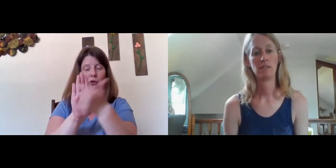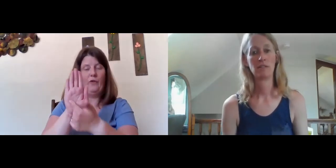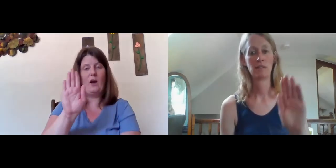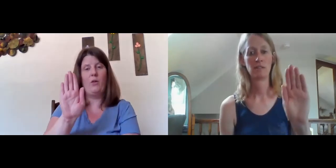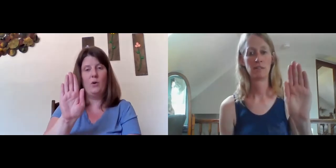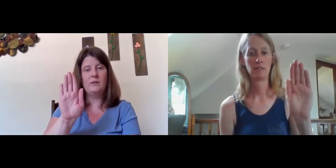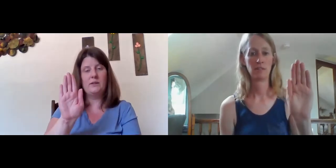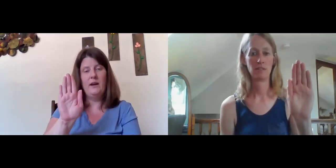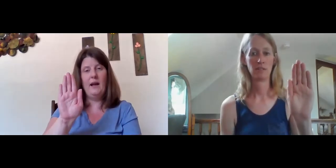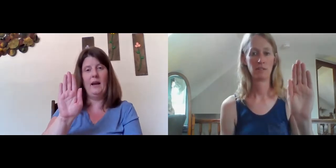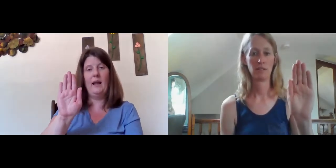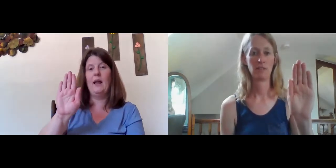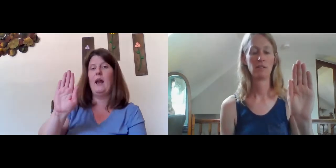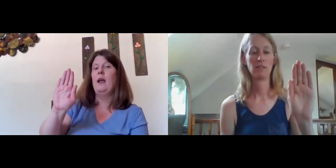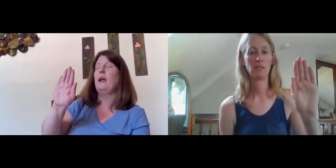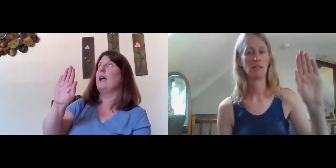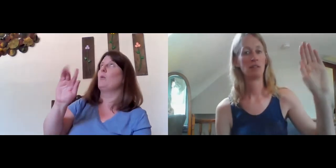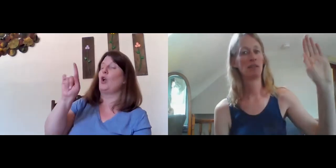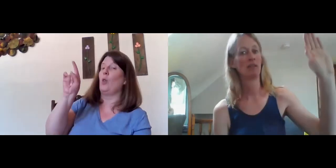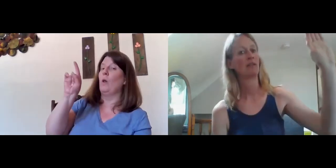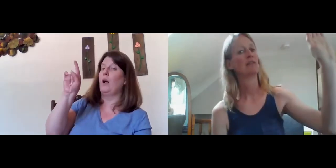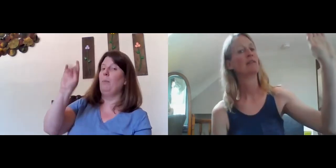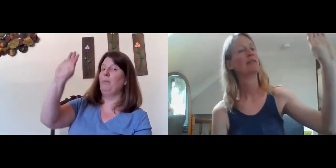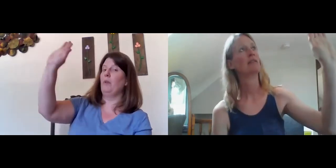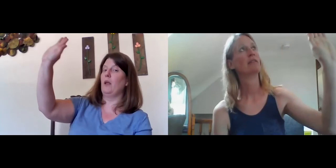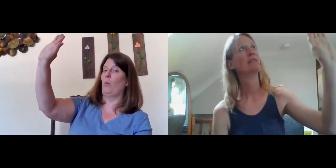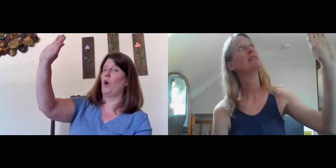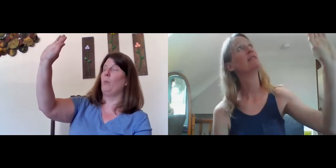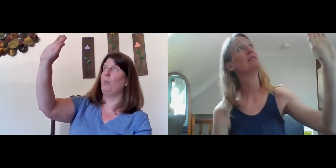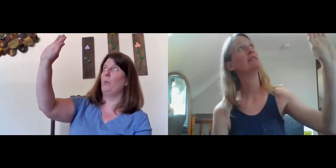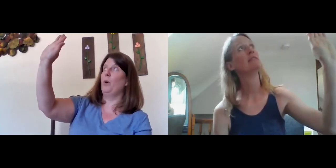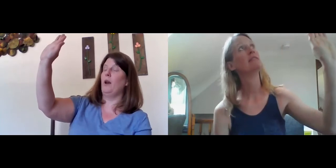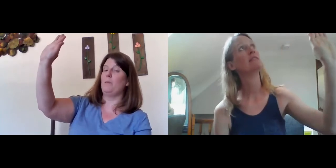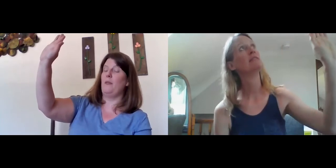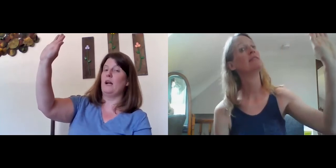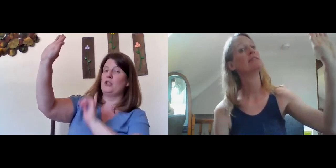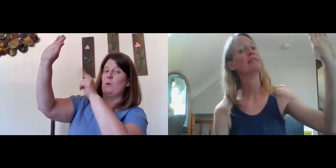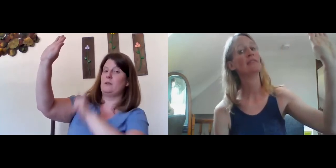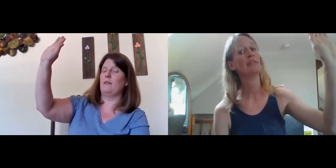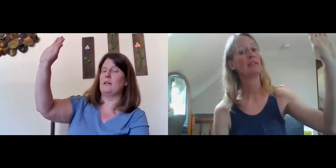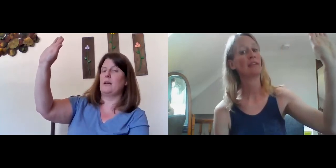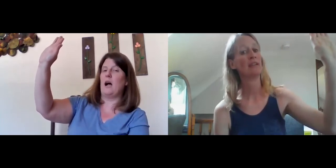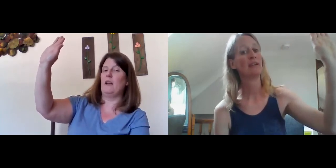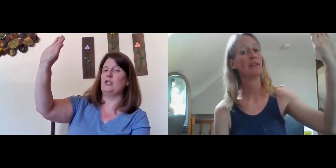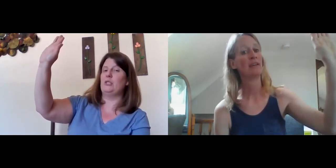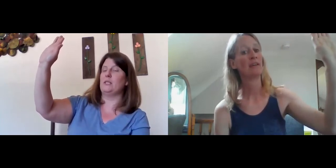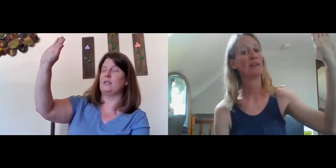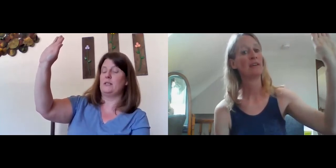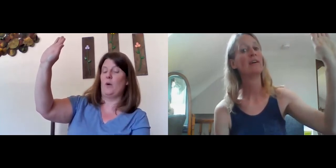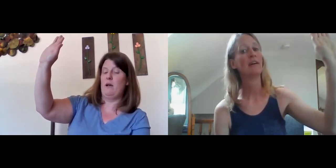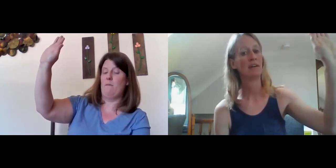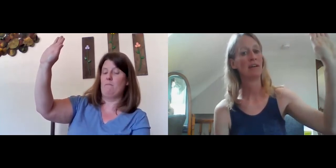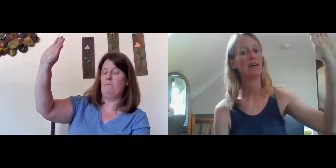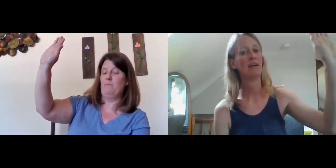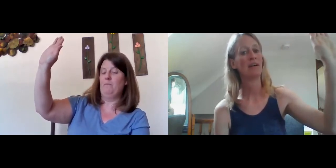going to use that closed hand again, and we're going to look up, and we're going to put it up. And that shows that that's God, that's Jesus,